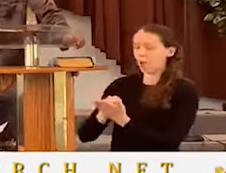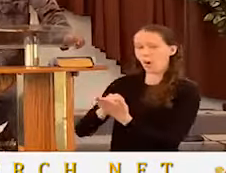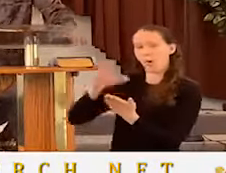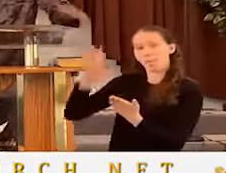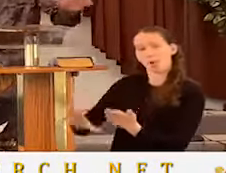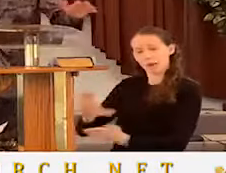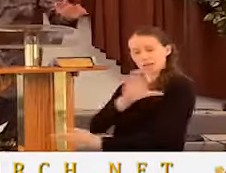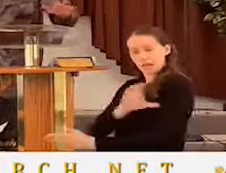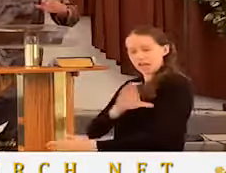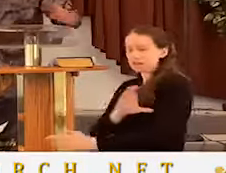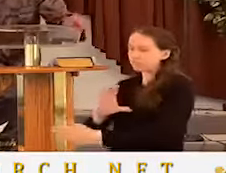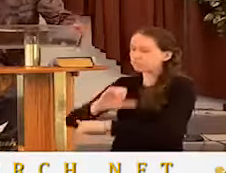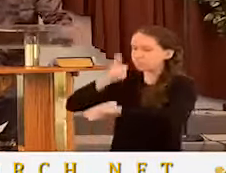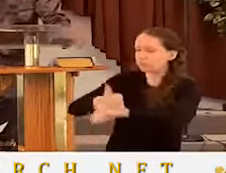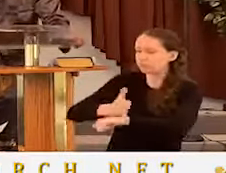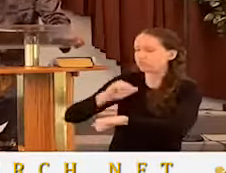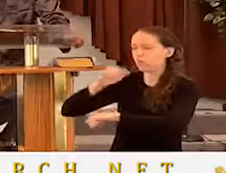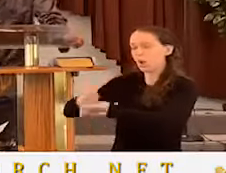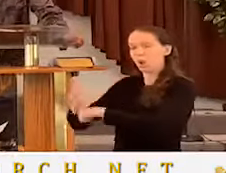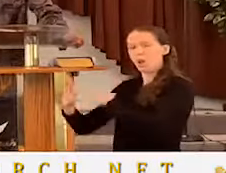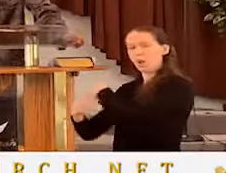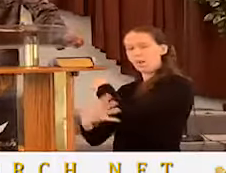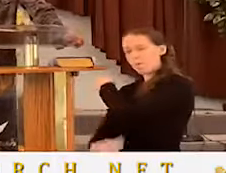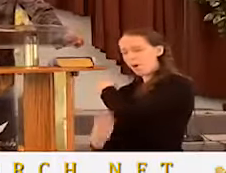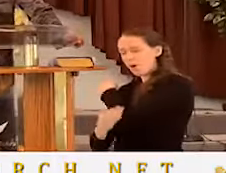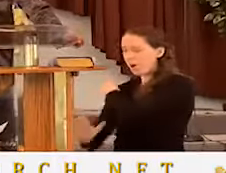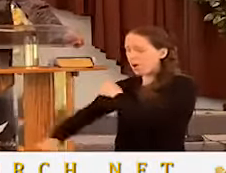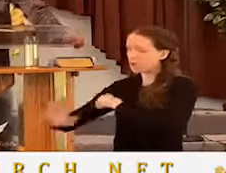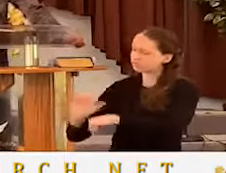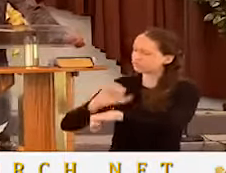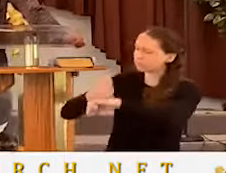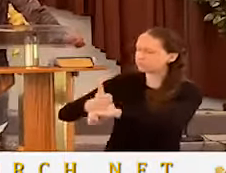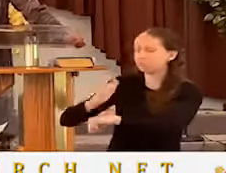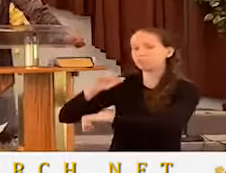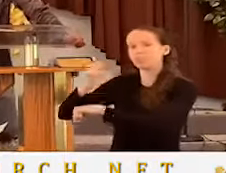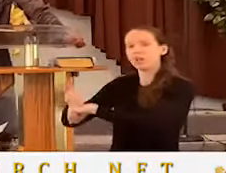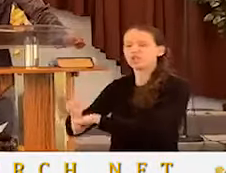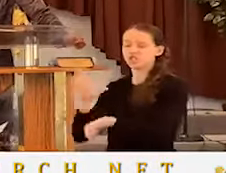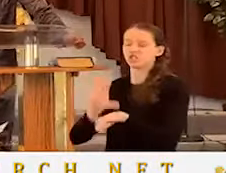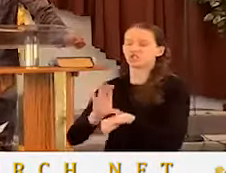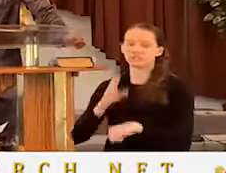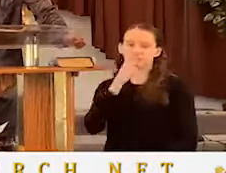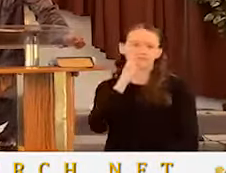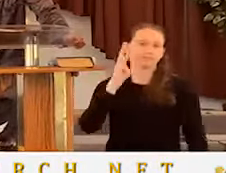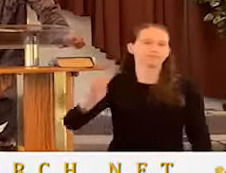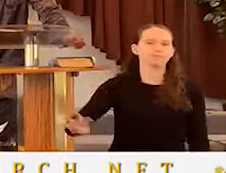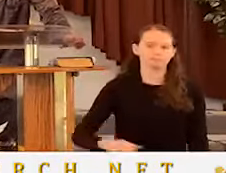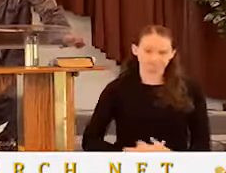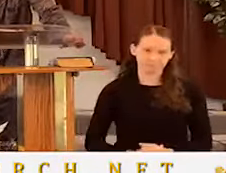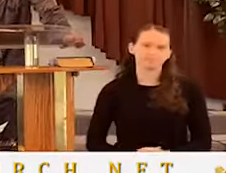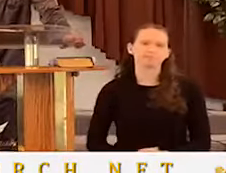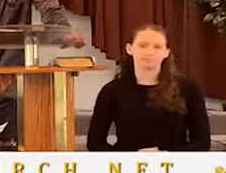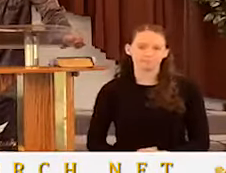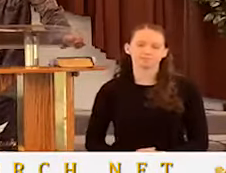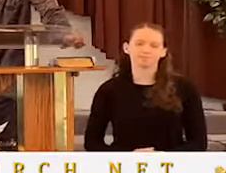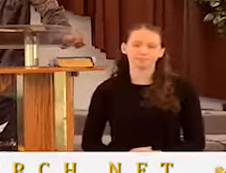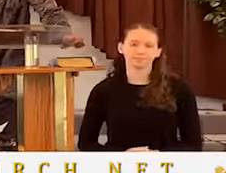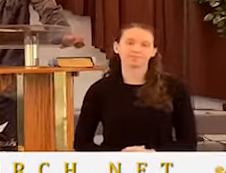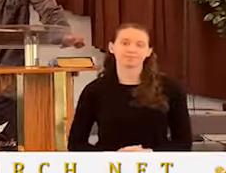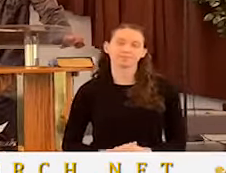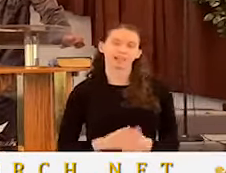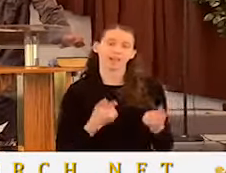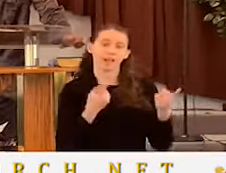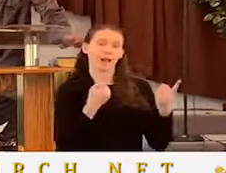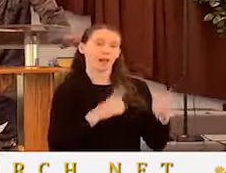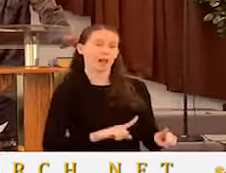clinics in poor neighborhoods. The church was asleep while